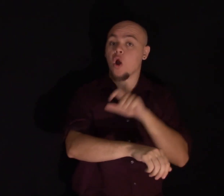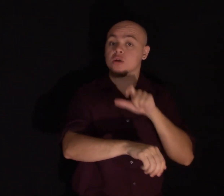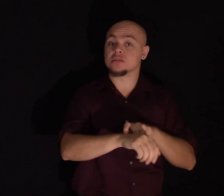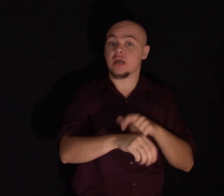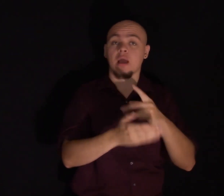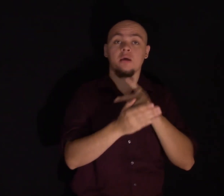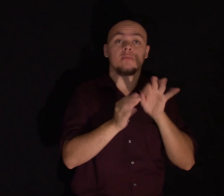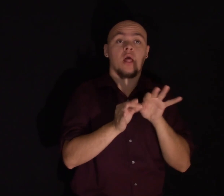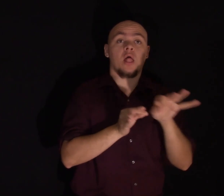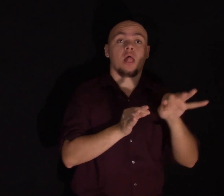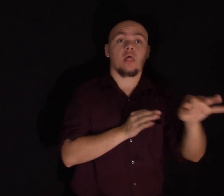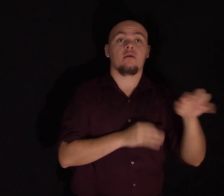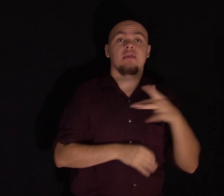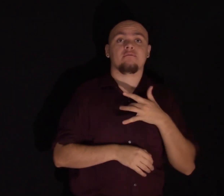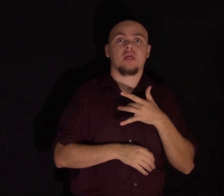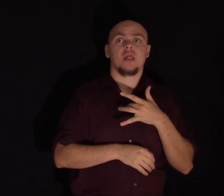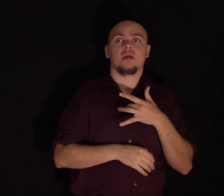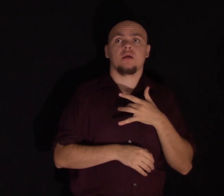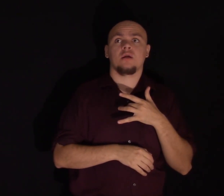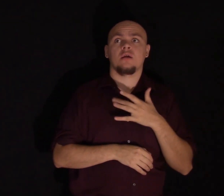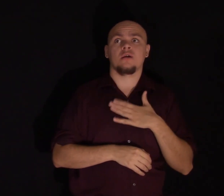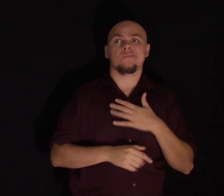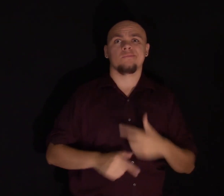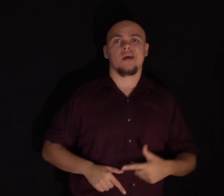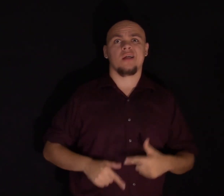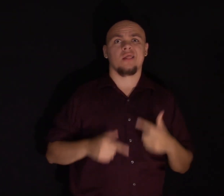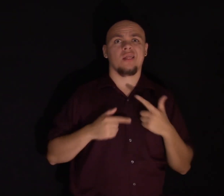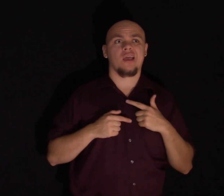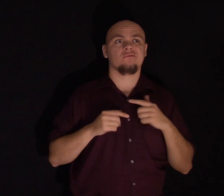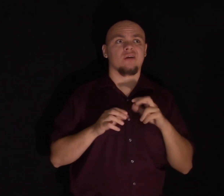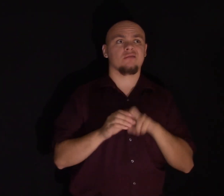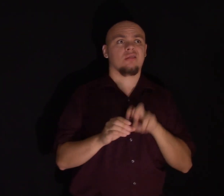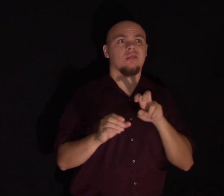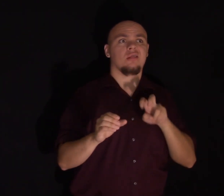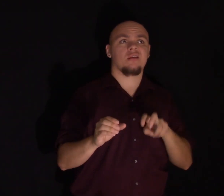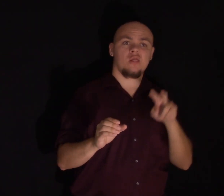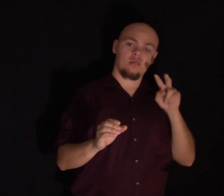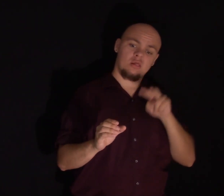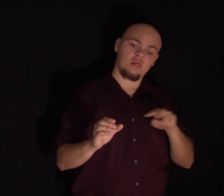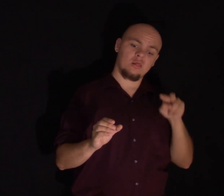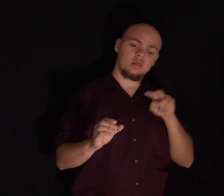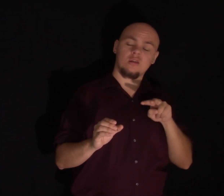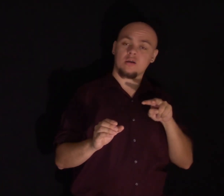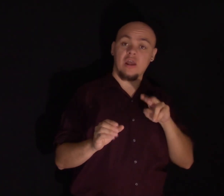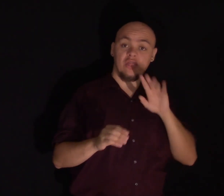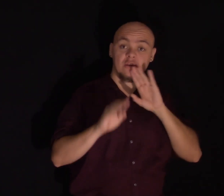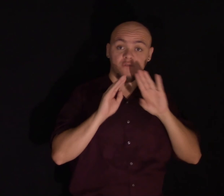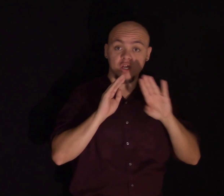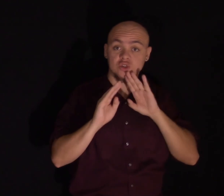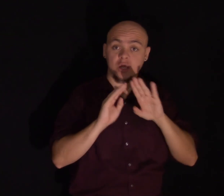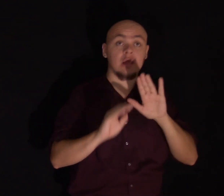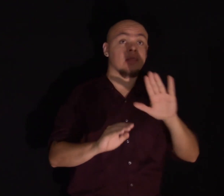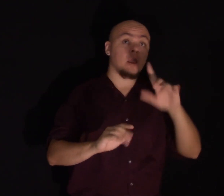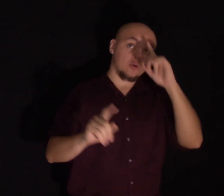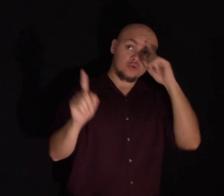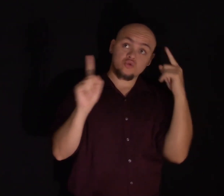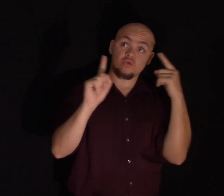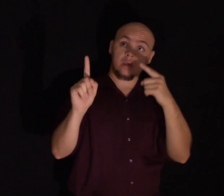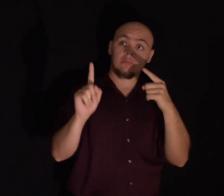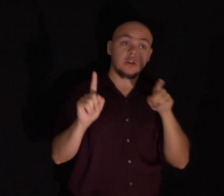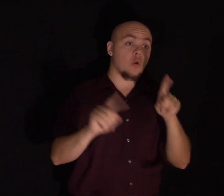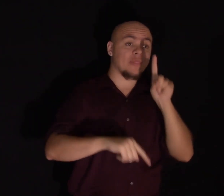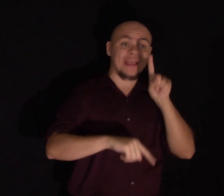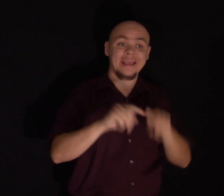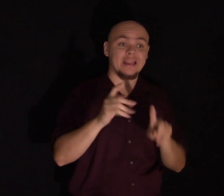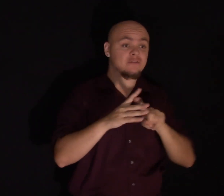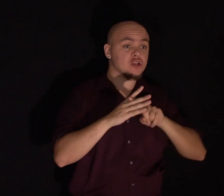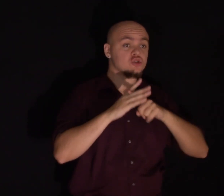feel like a spectator at times in their own lives you know the frustration was not that they couldn't achieve their dreams that they weren't even able to